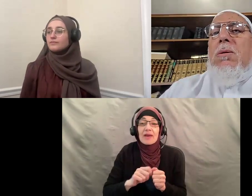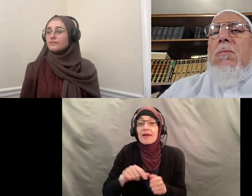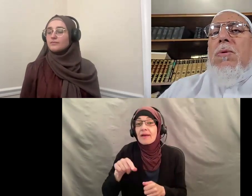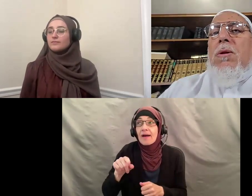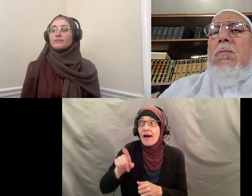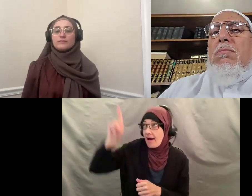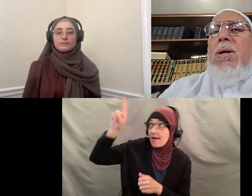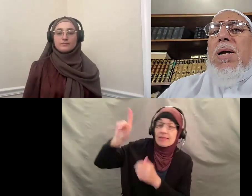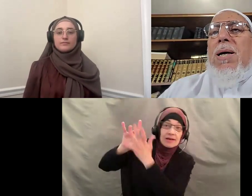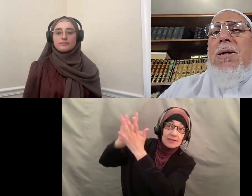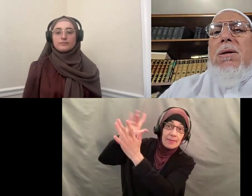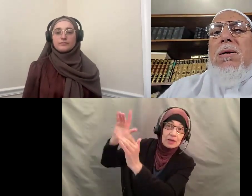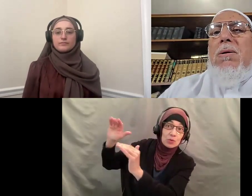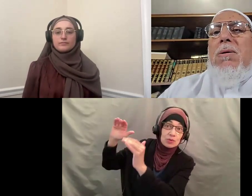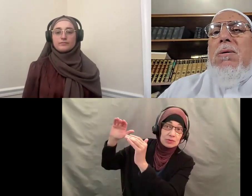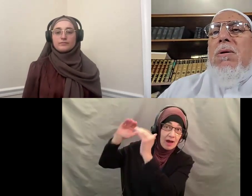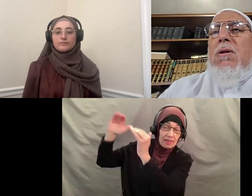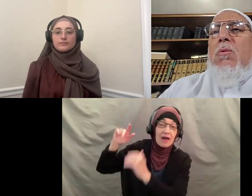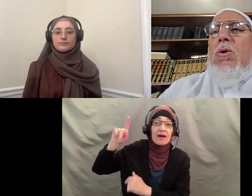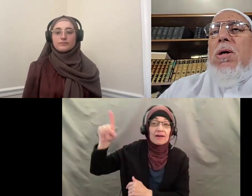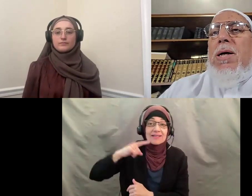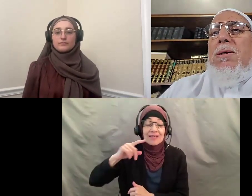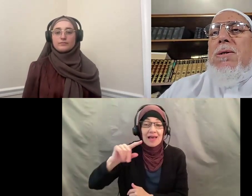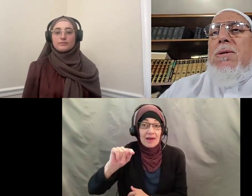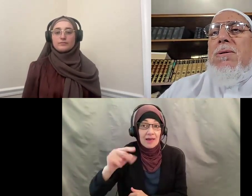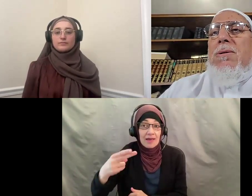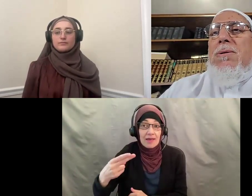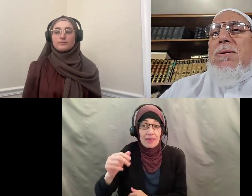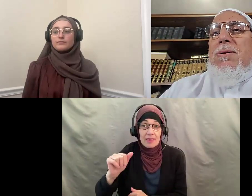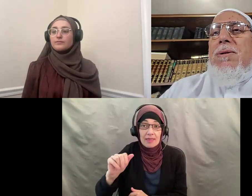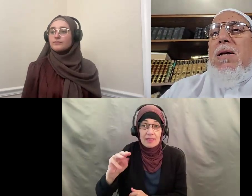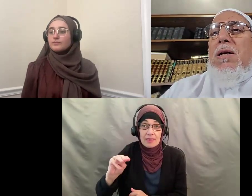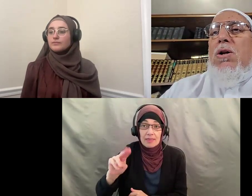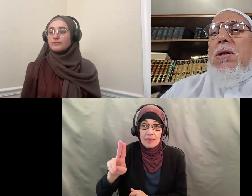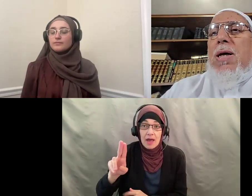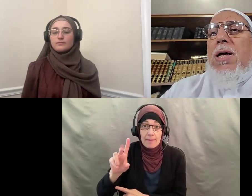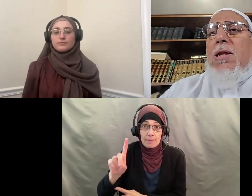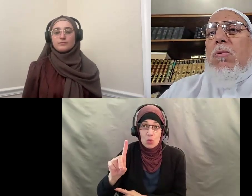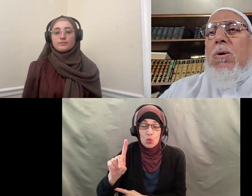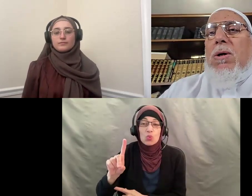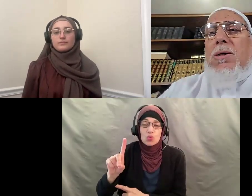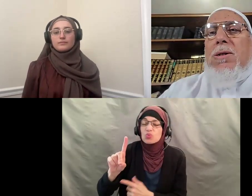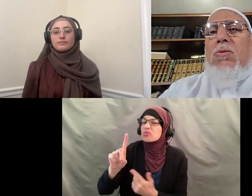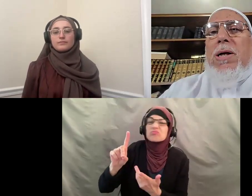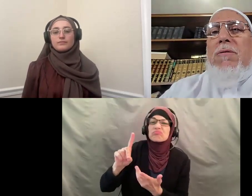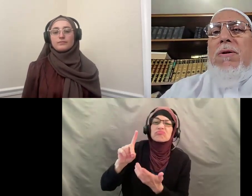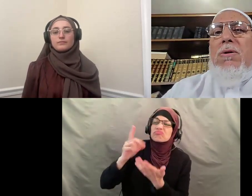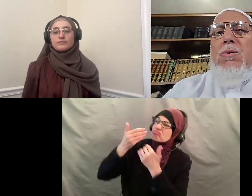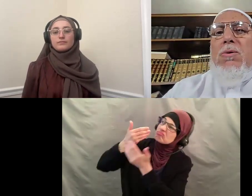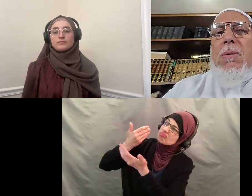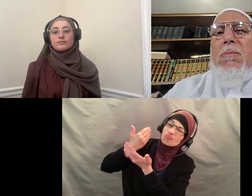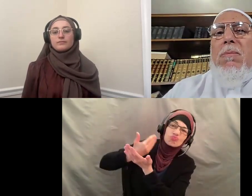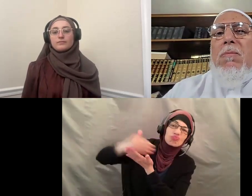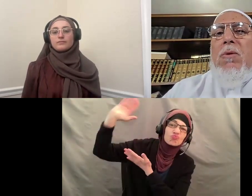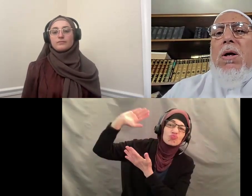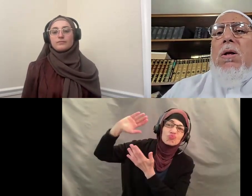Thamud belied the warnings. They did not heed the warnings that were given